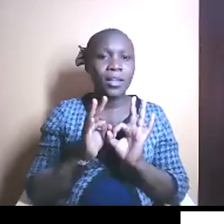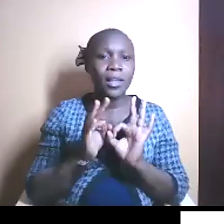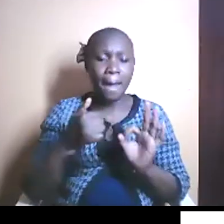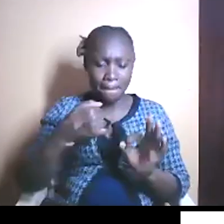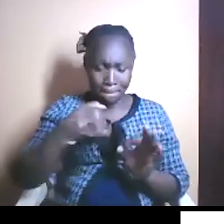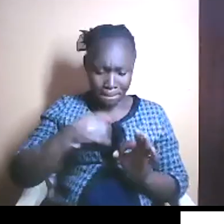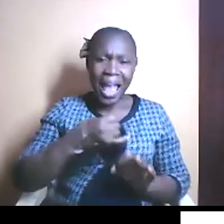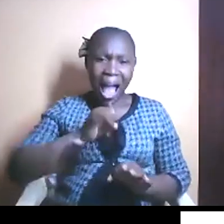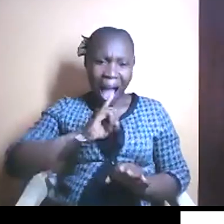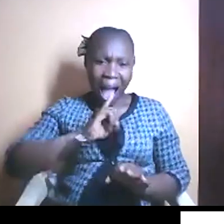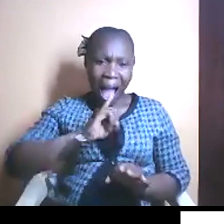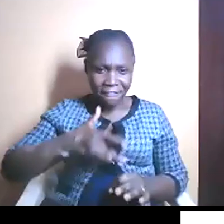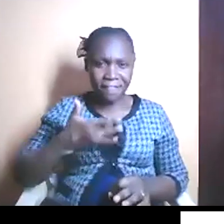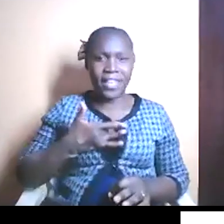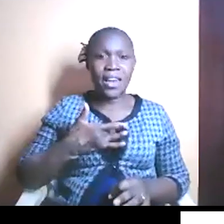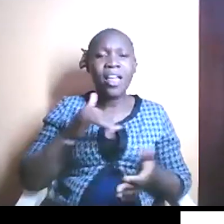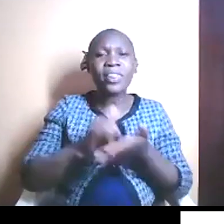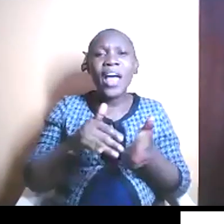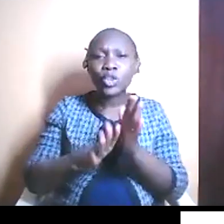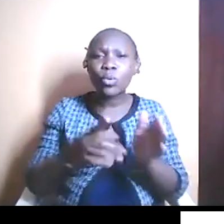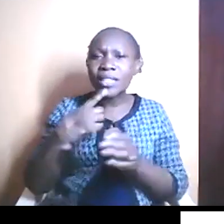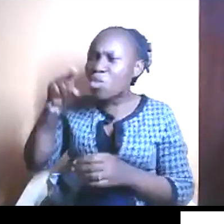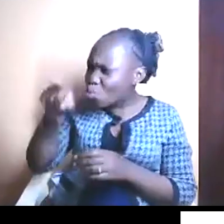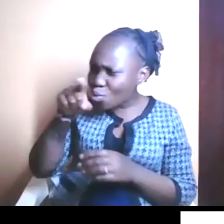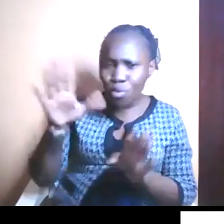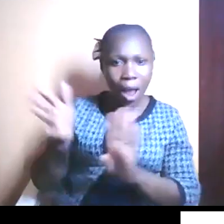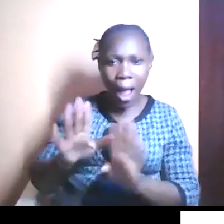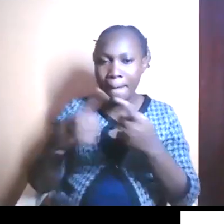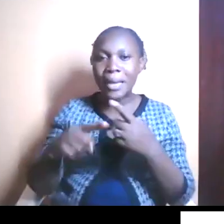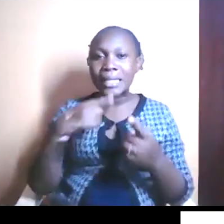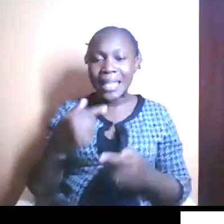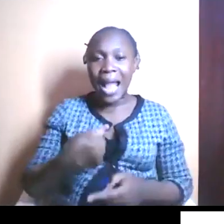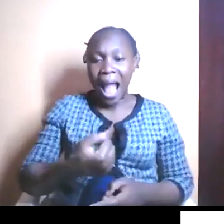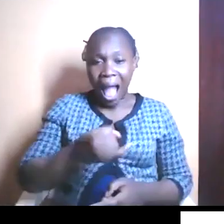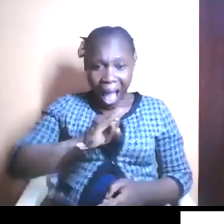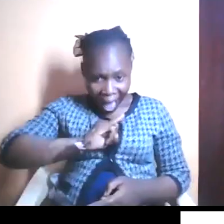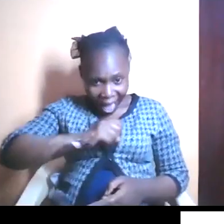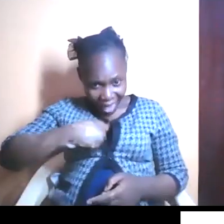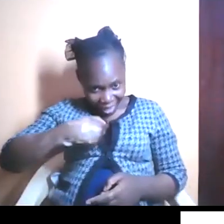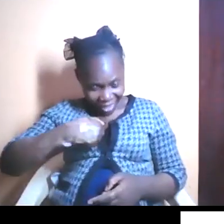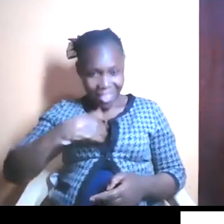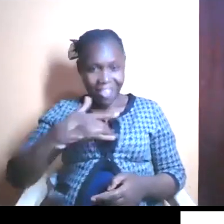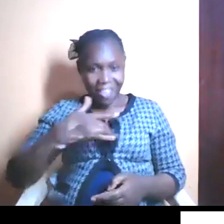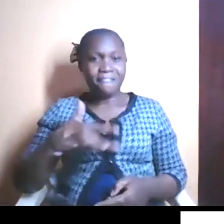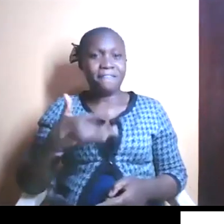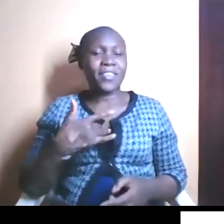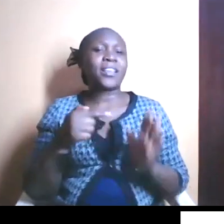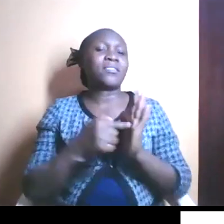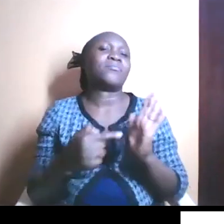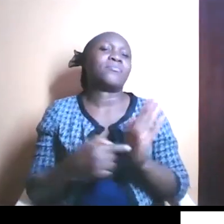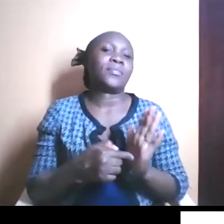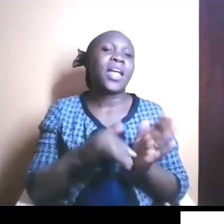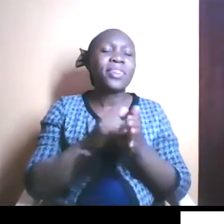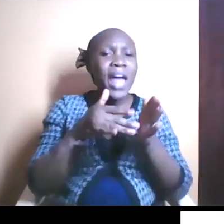In that way, you're not attacking the person, but you're standing your ground. You're telling them to stop being such a bully. All right.